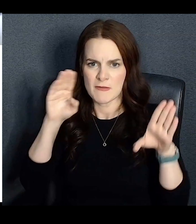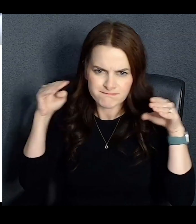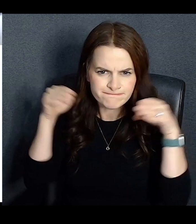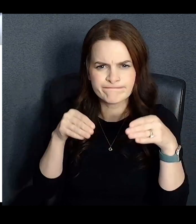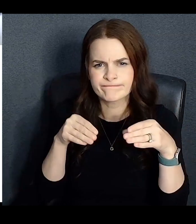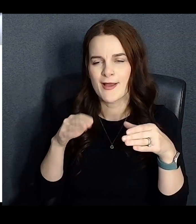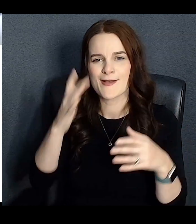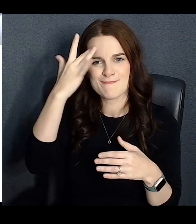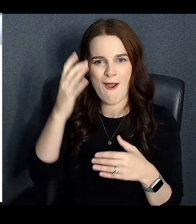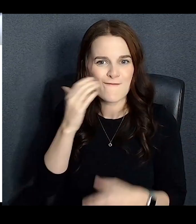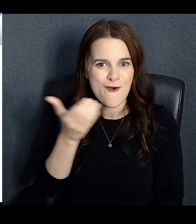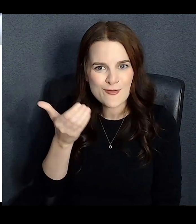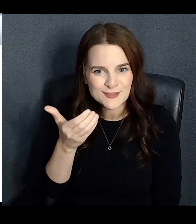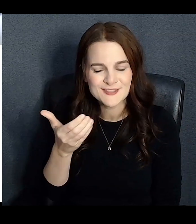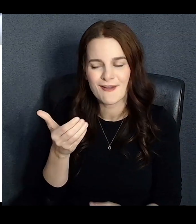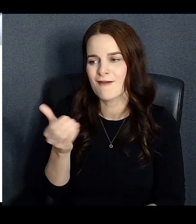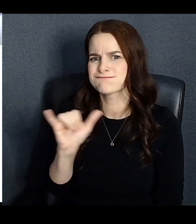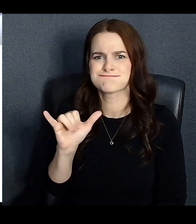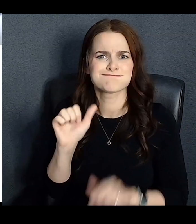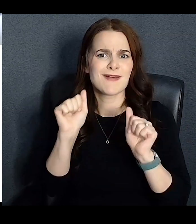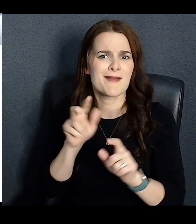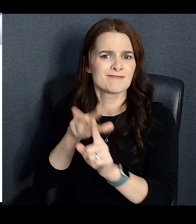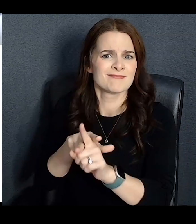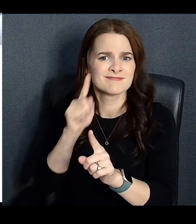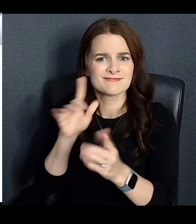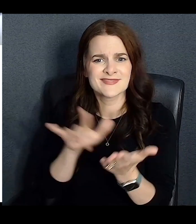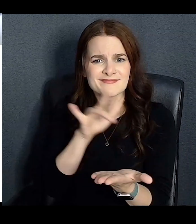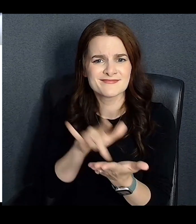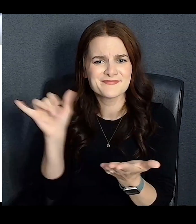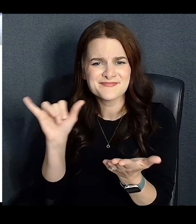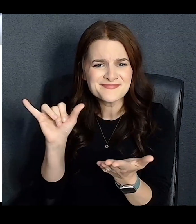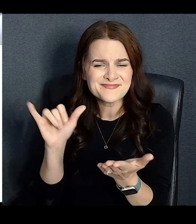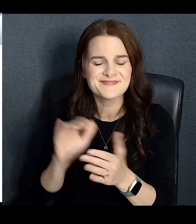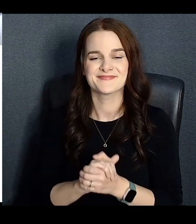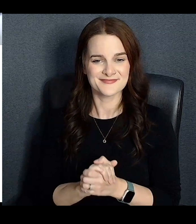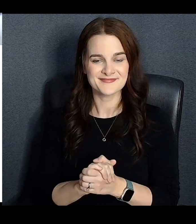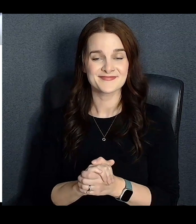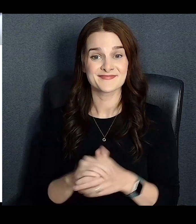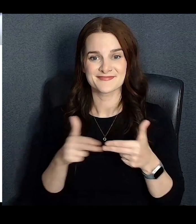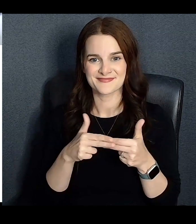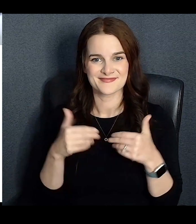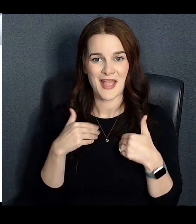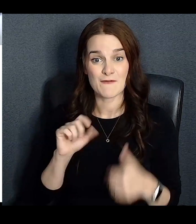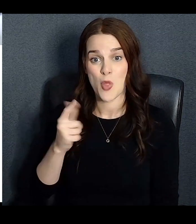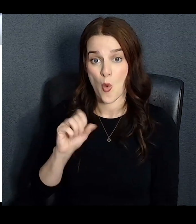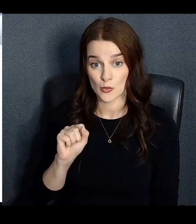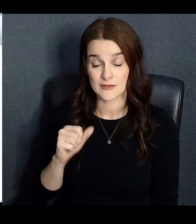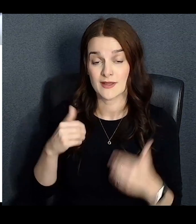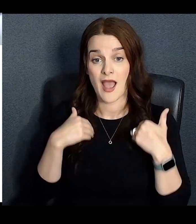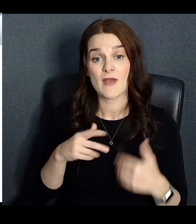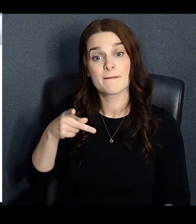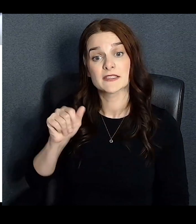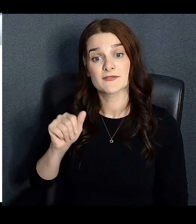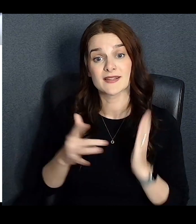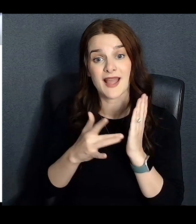have. So we're really going to be focusing on smartphones, but it could also be extended to tablet use as well. On the slide, we have a